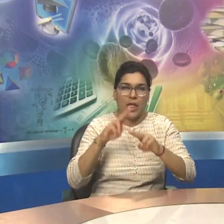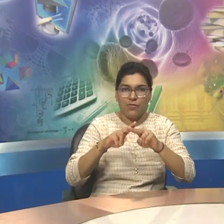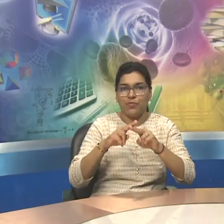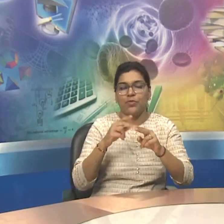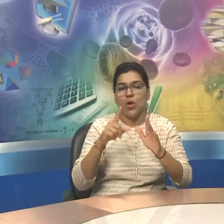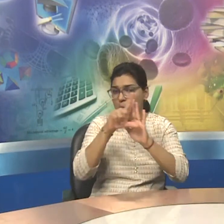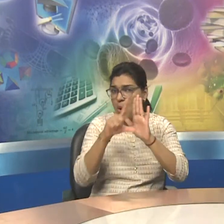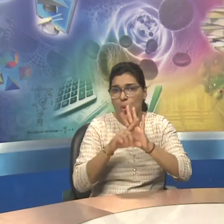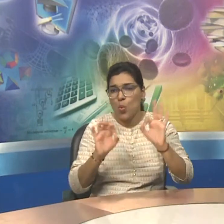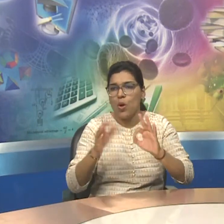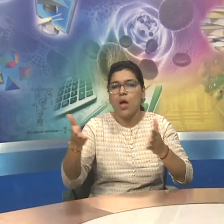from them.